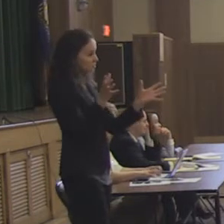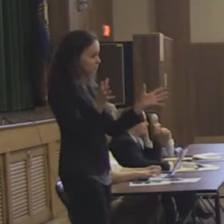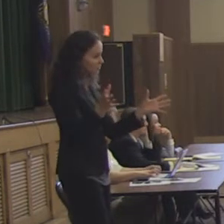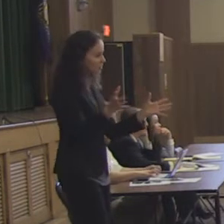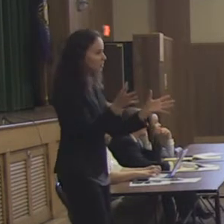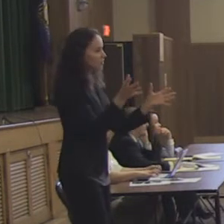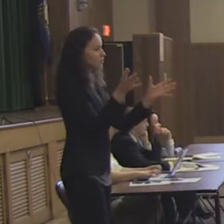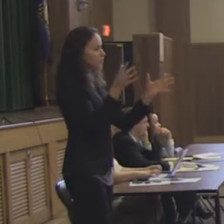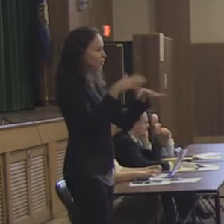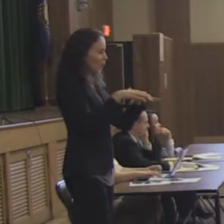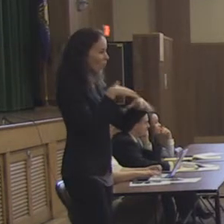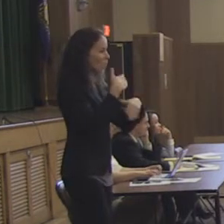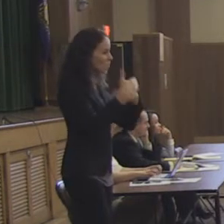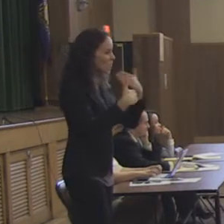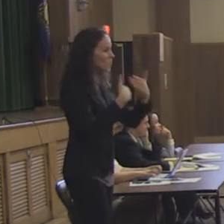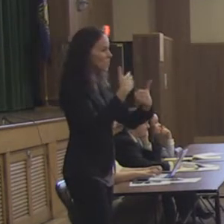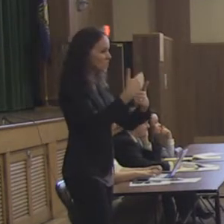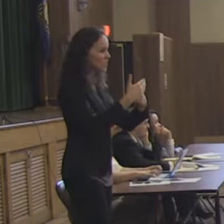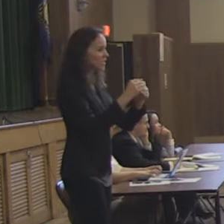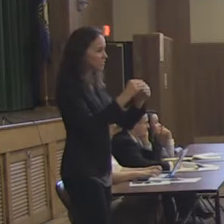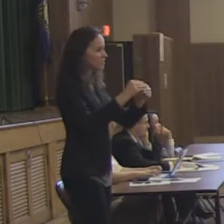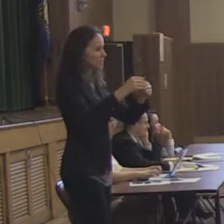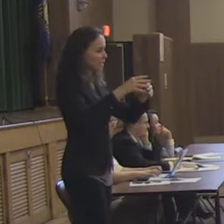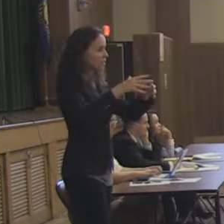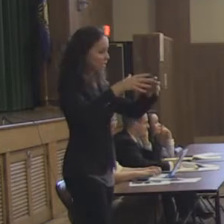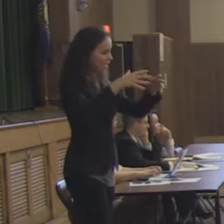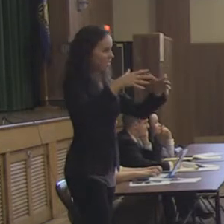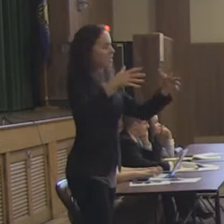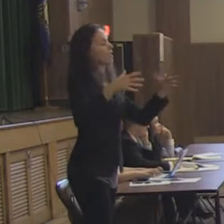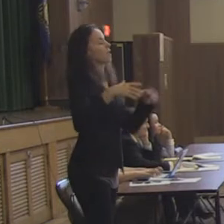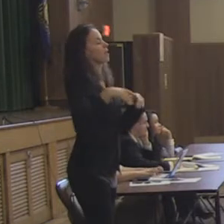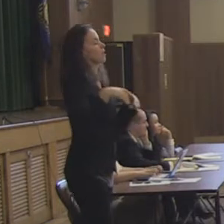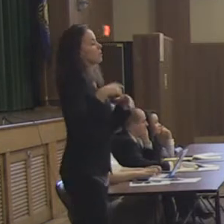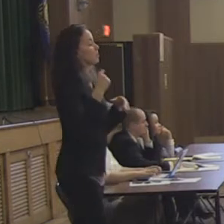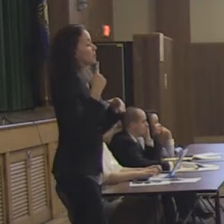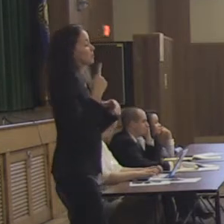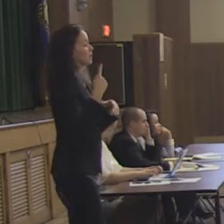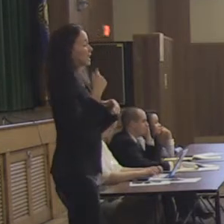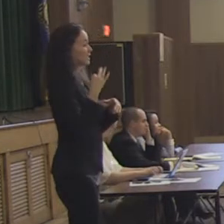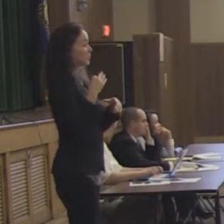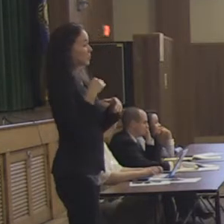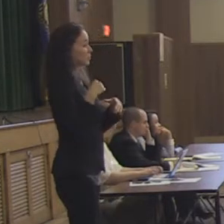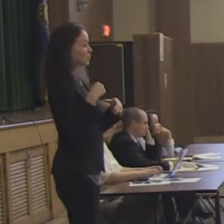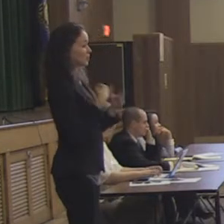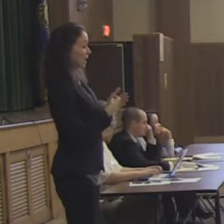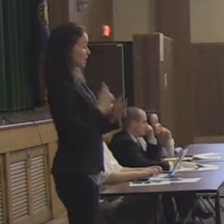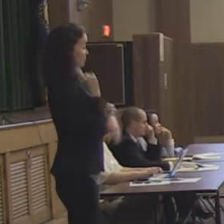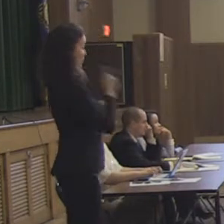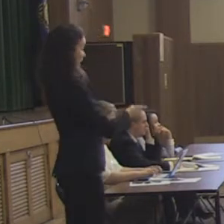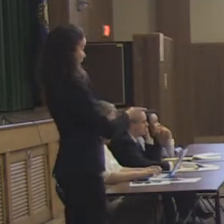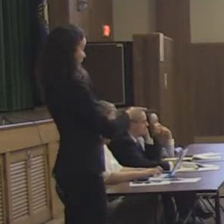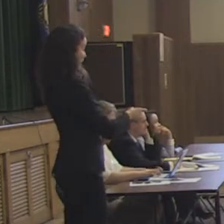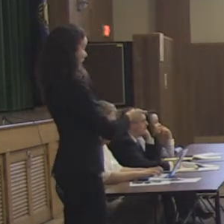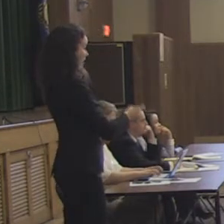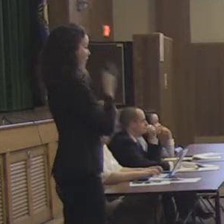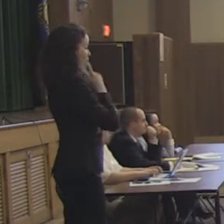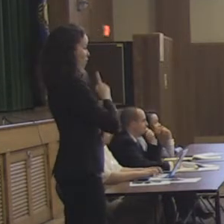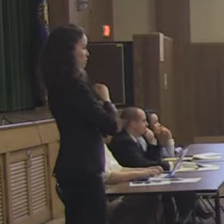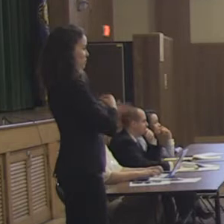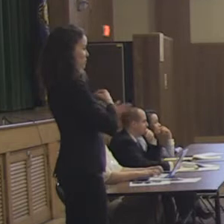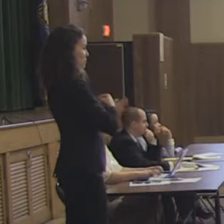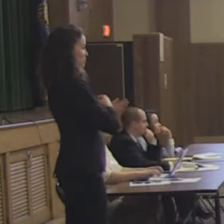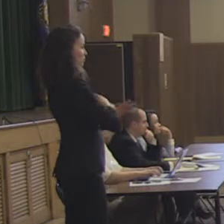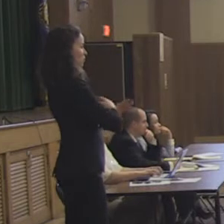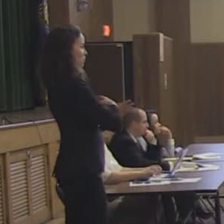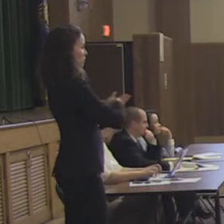But you're right, for every dollar that's spent on treatment alternatives and diversionary programs, we save $2. Right. So why don't we go